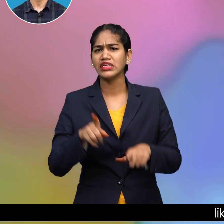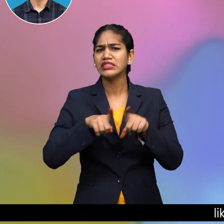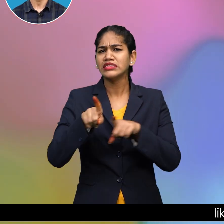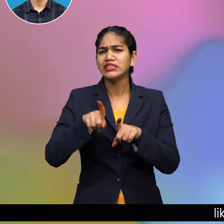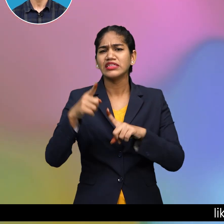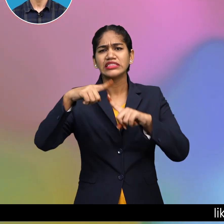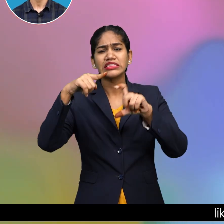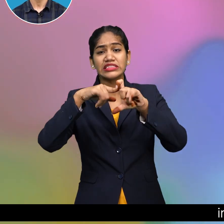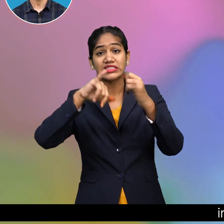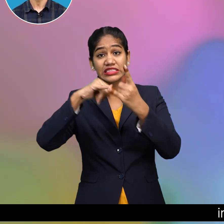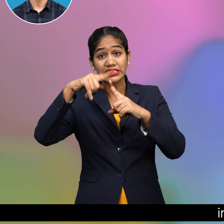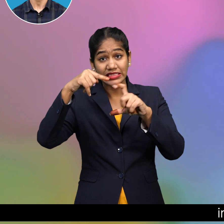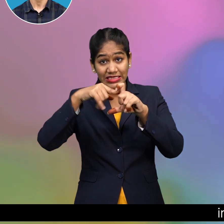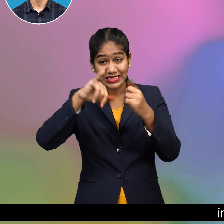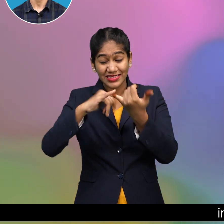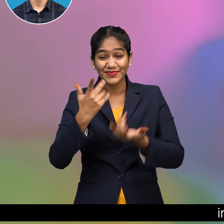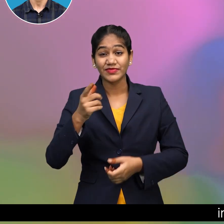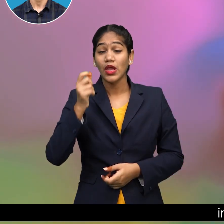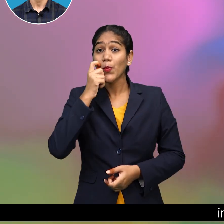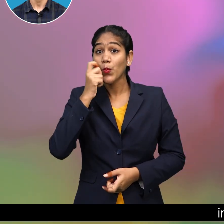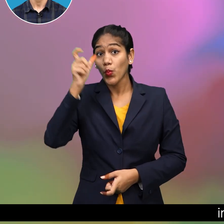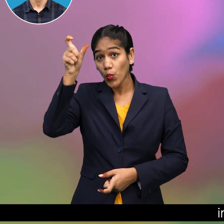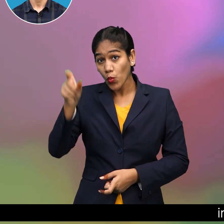like testes in males